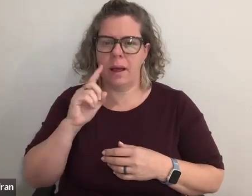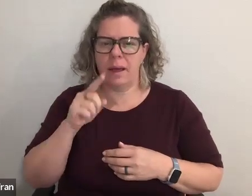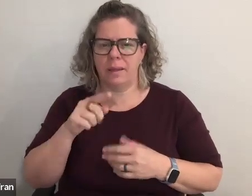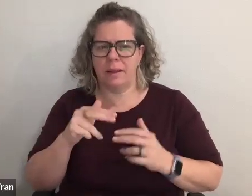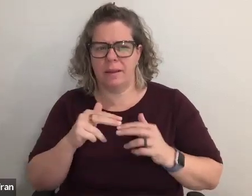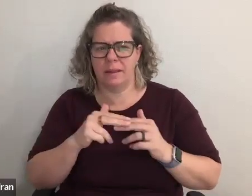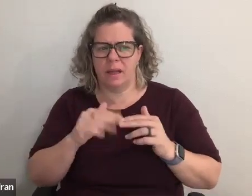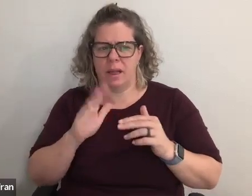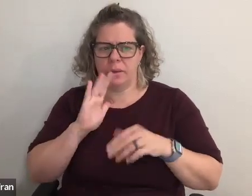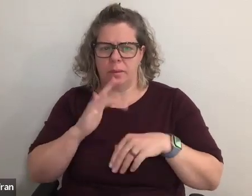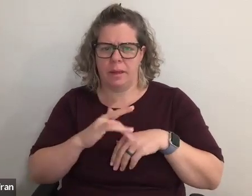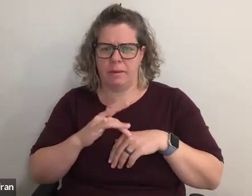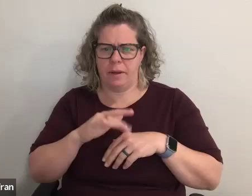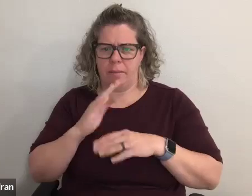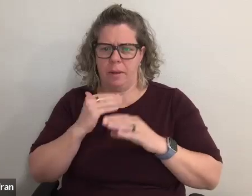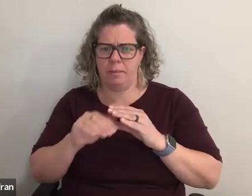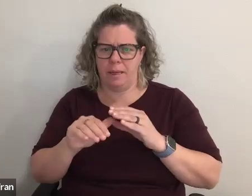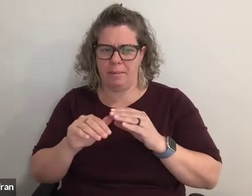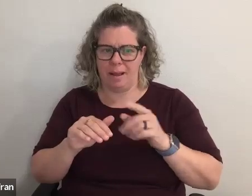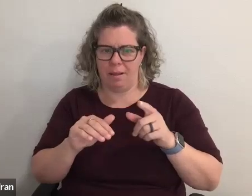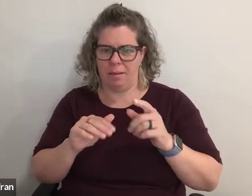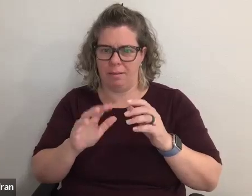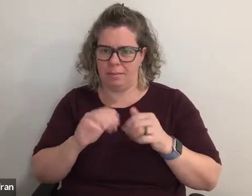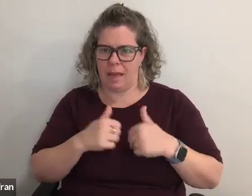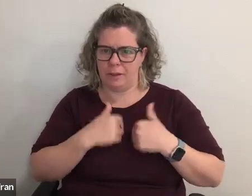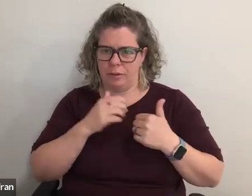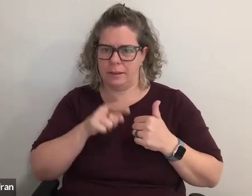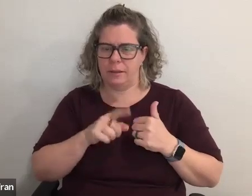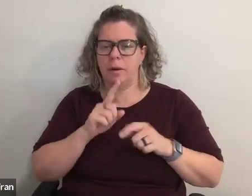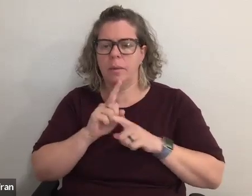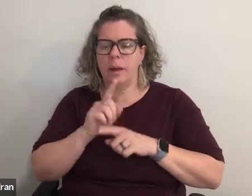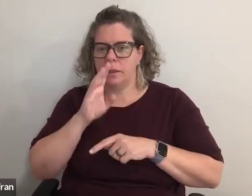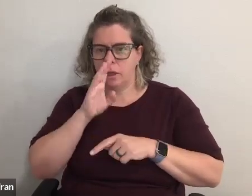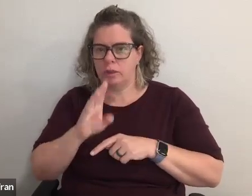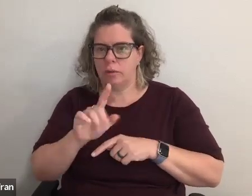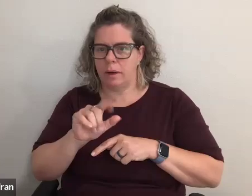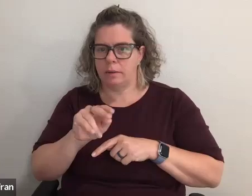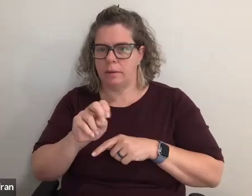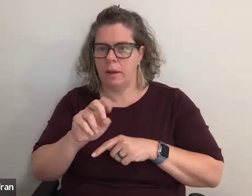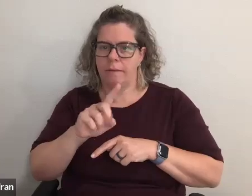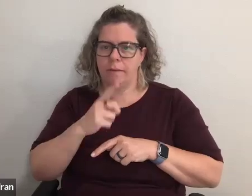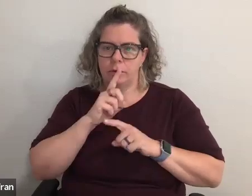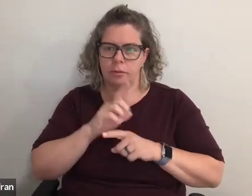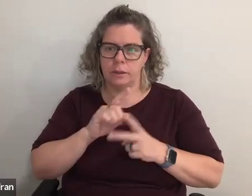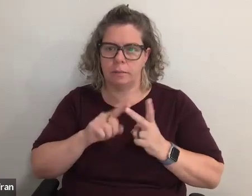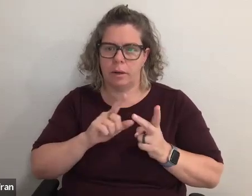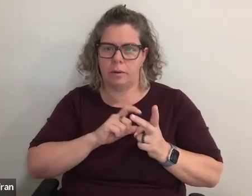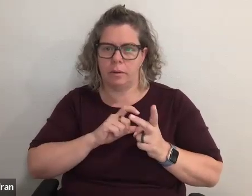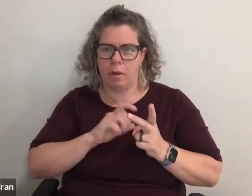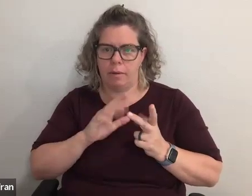will be available and my email is on that. So if we actually have a direct line for first responders and law enforcement, and